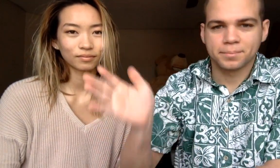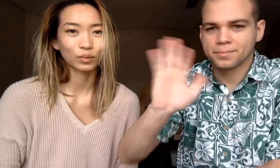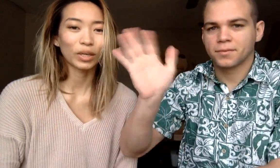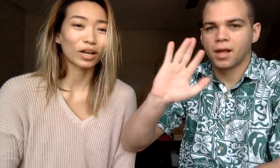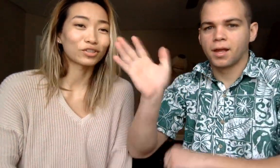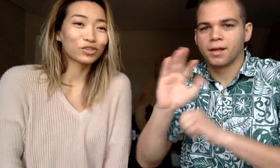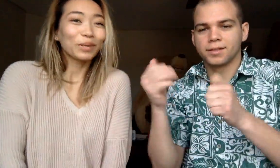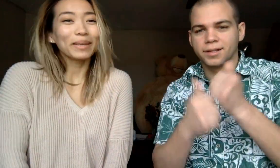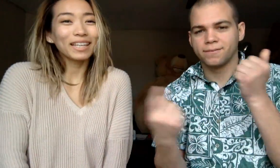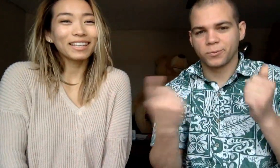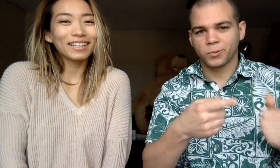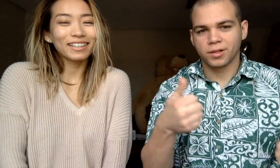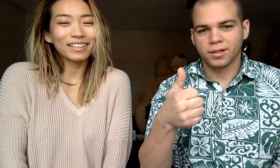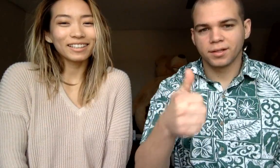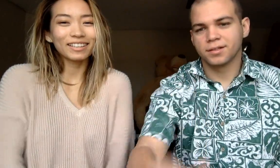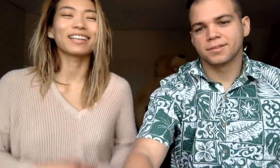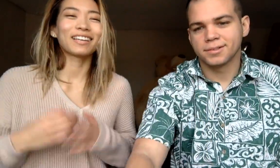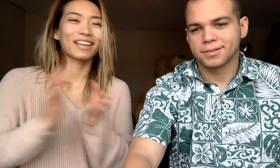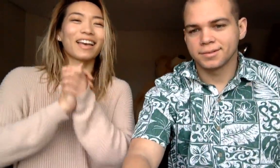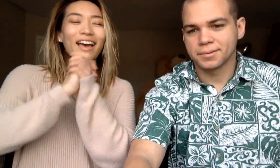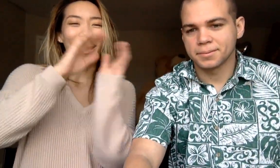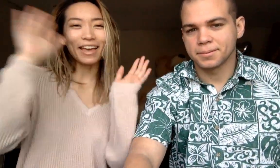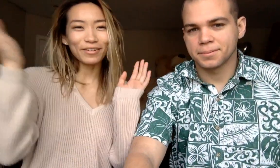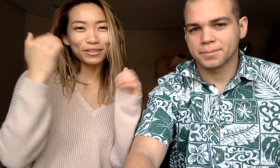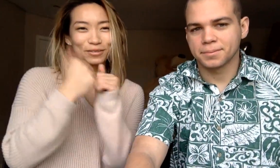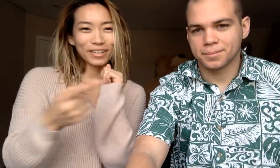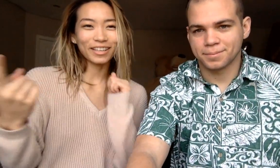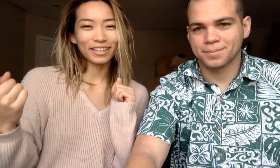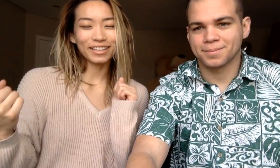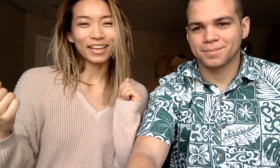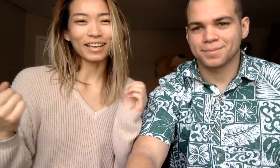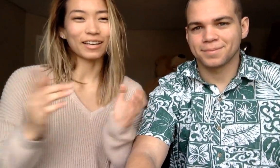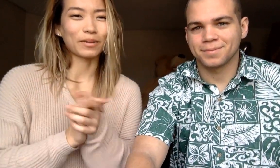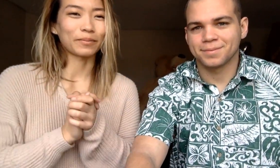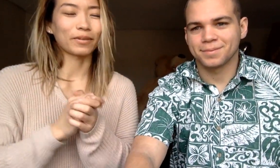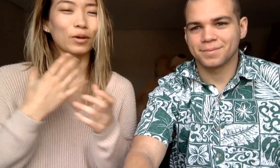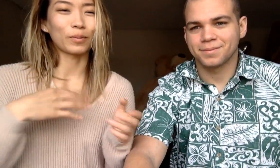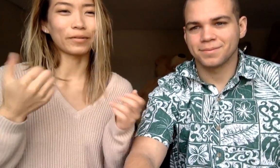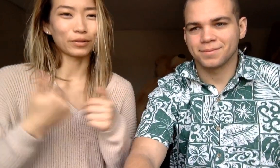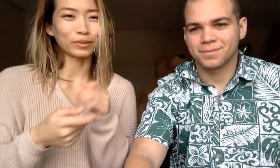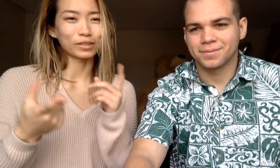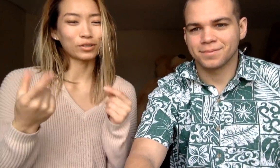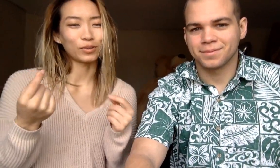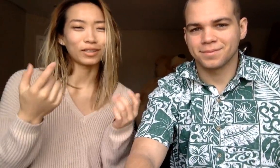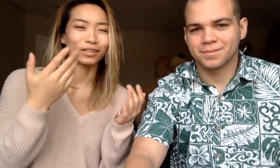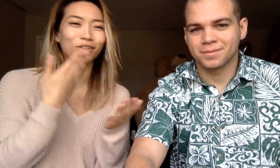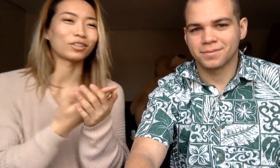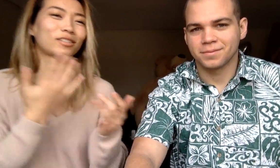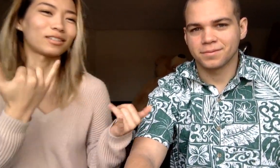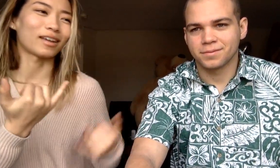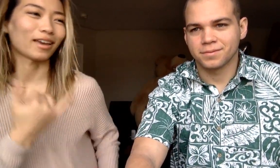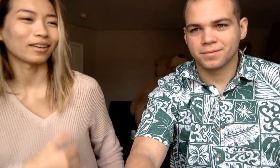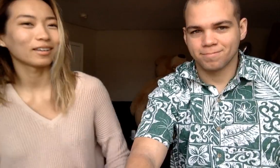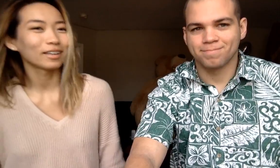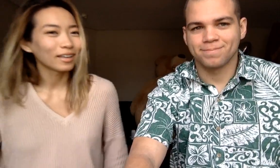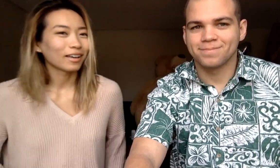We are streaming. Hi everyone. Hope everyone's doing good today.